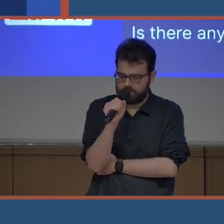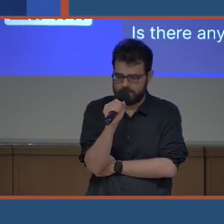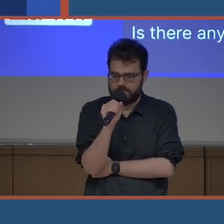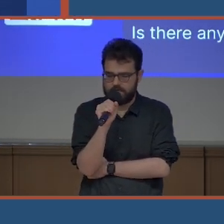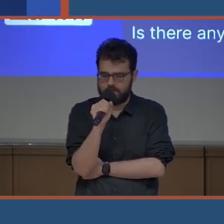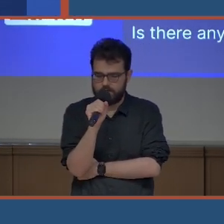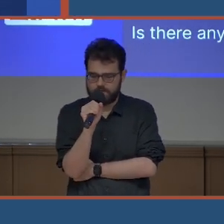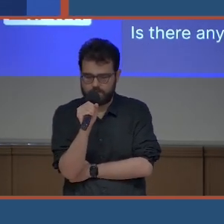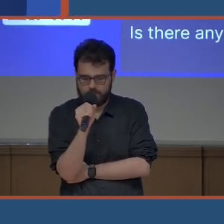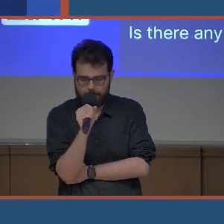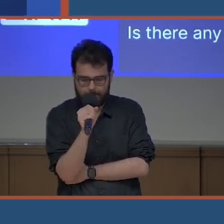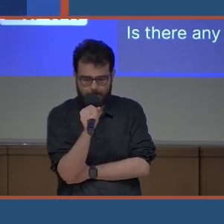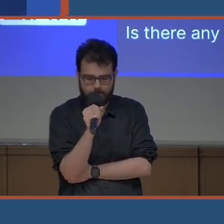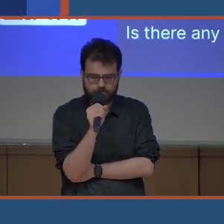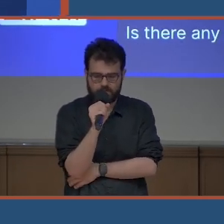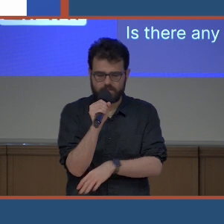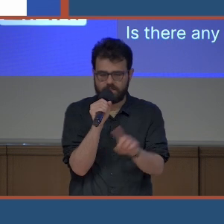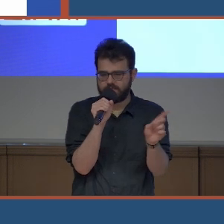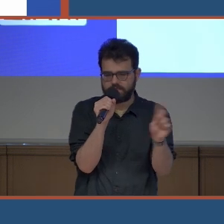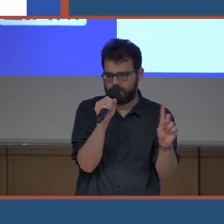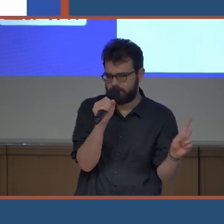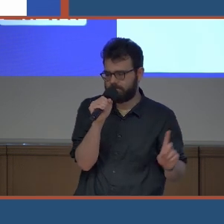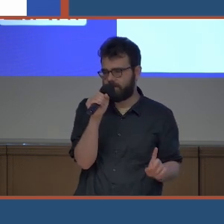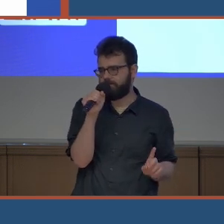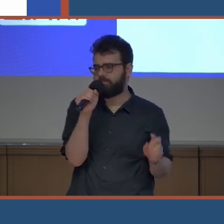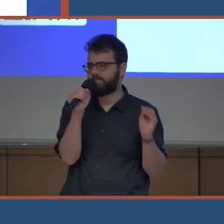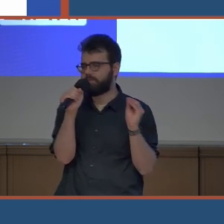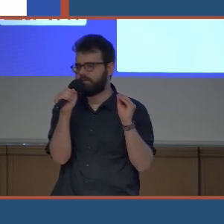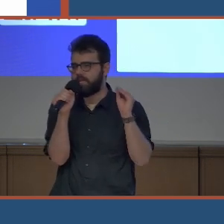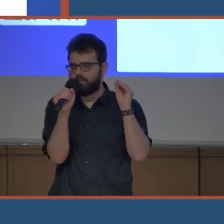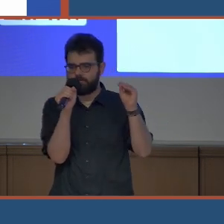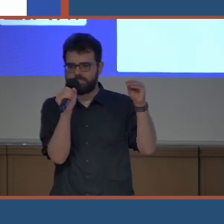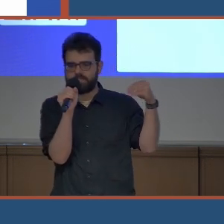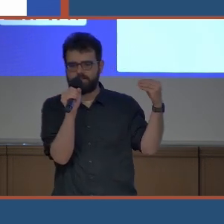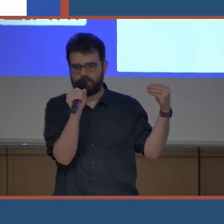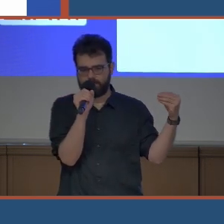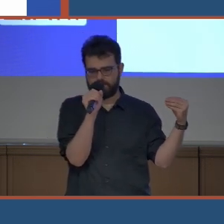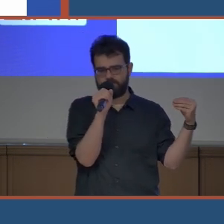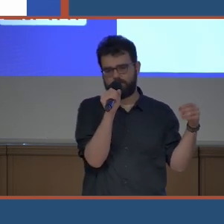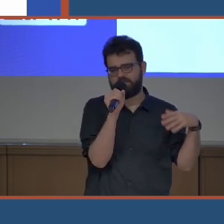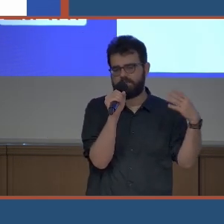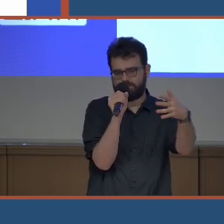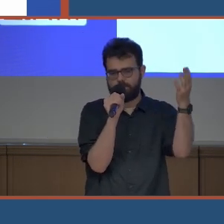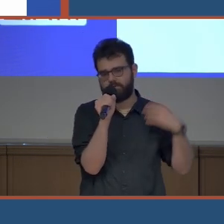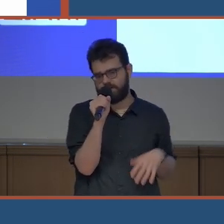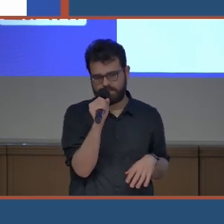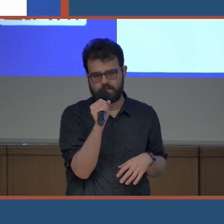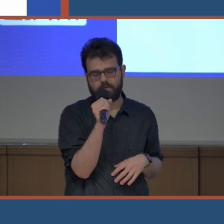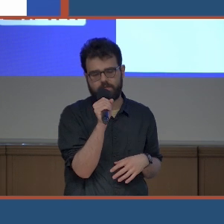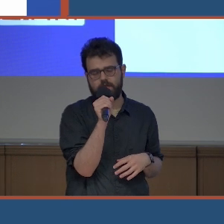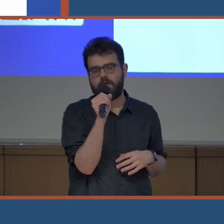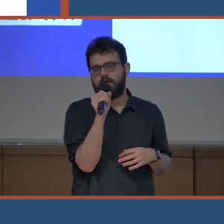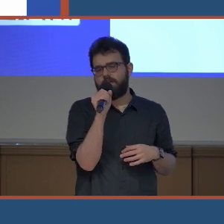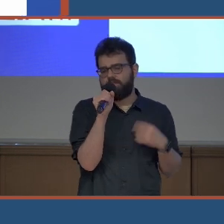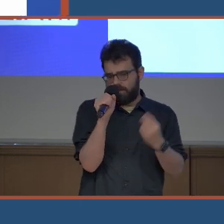I sign, I also, it does not happen very often, but sometimes the first sign that comes up to my mind is from American Sign